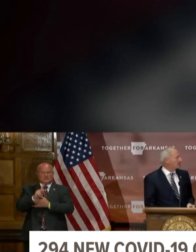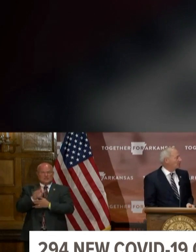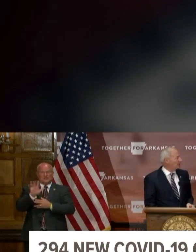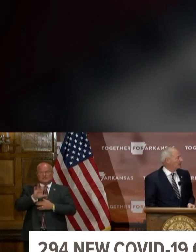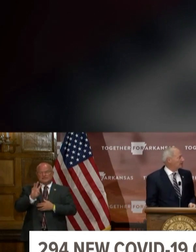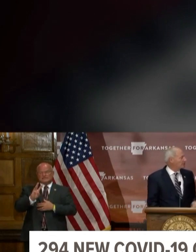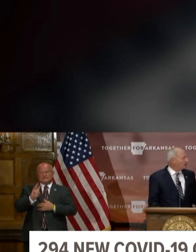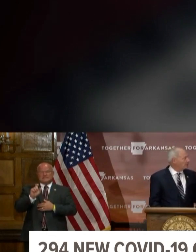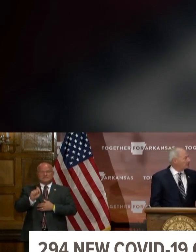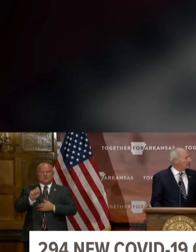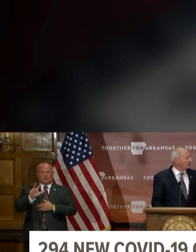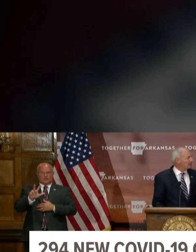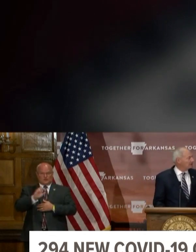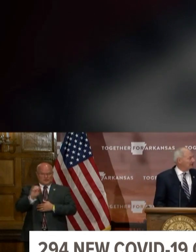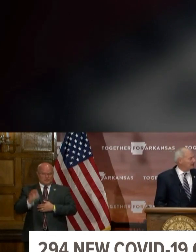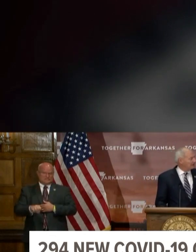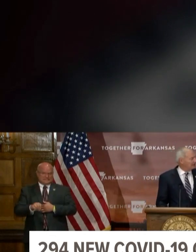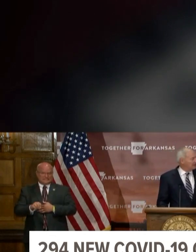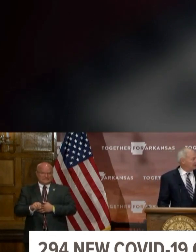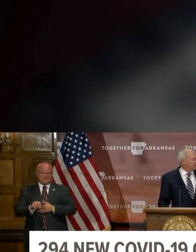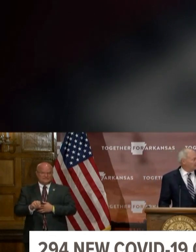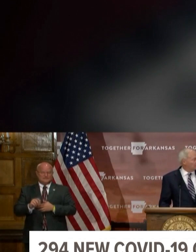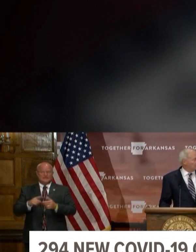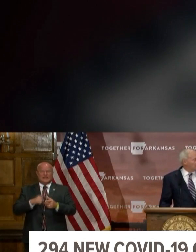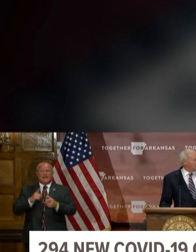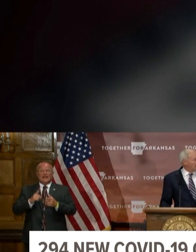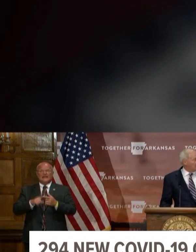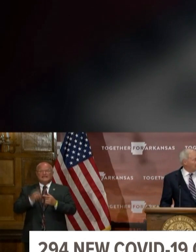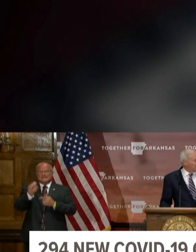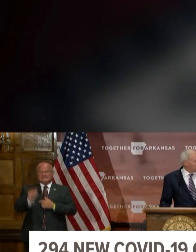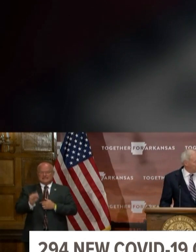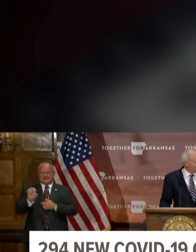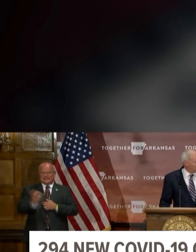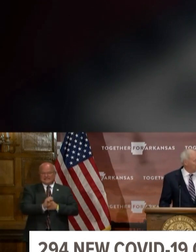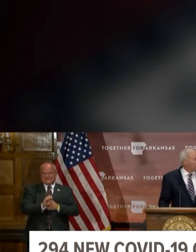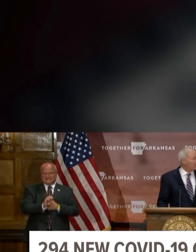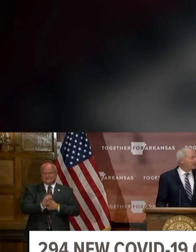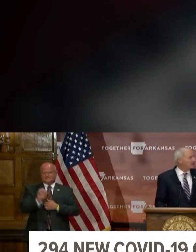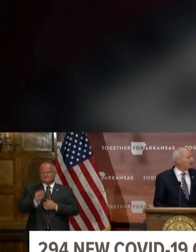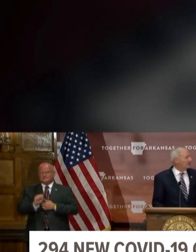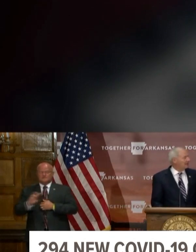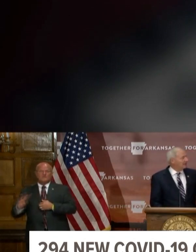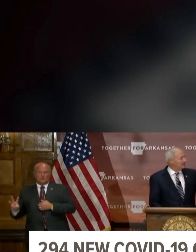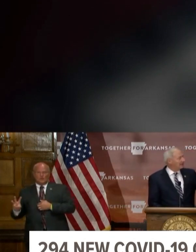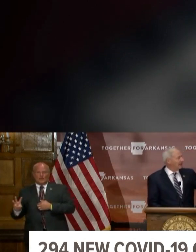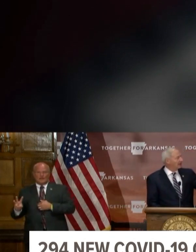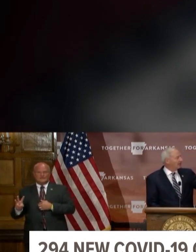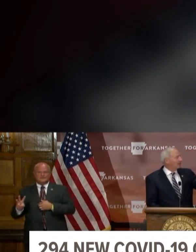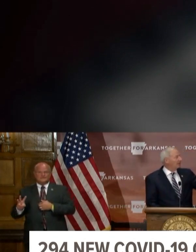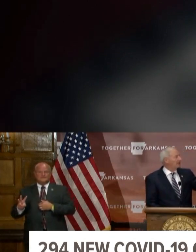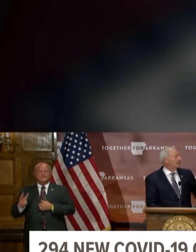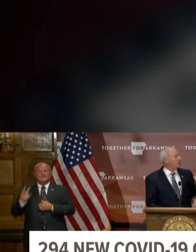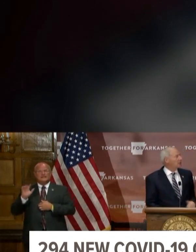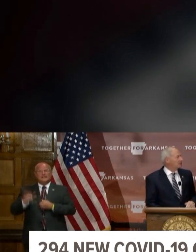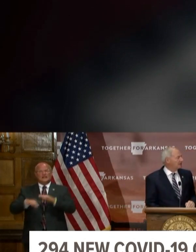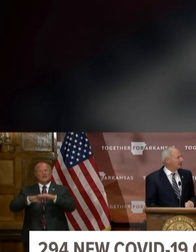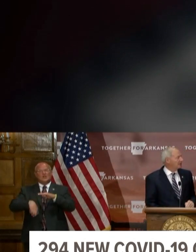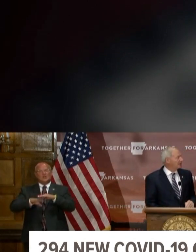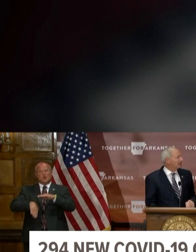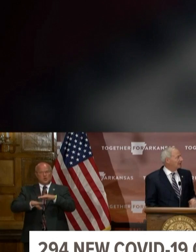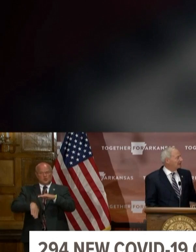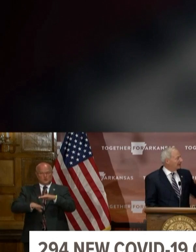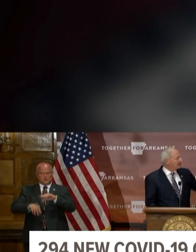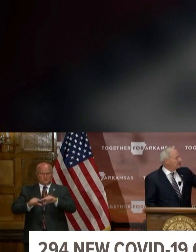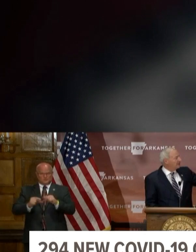about 6.3%, and then it goes over to Southeast and Southwest that are in a lower